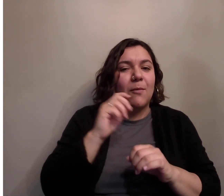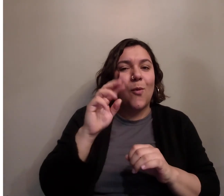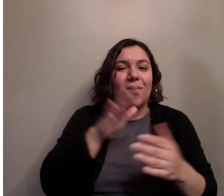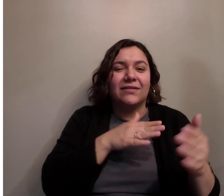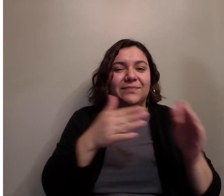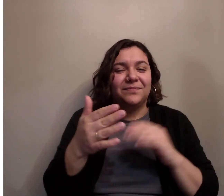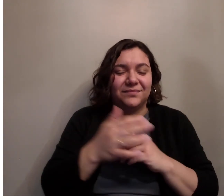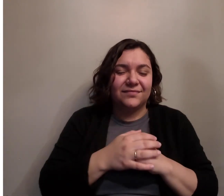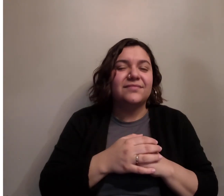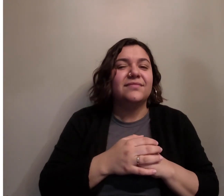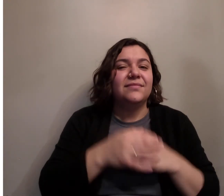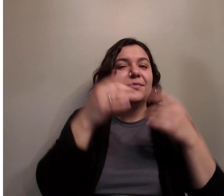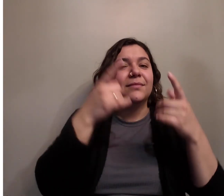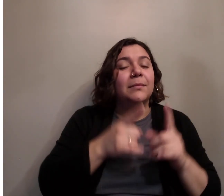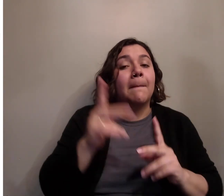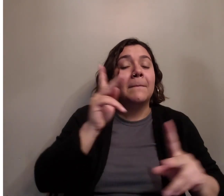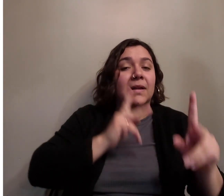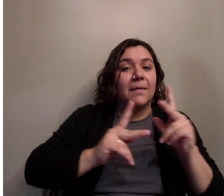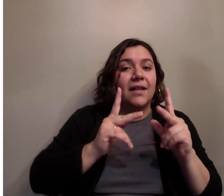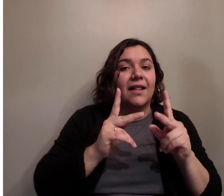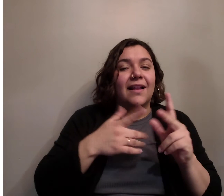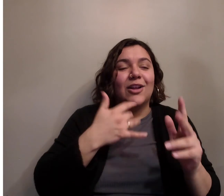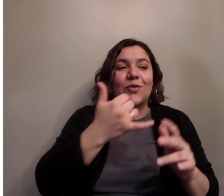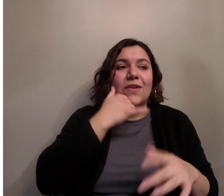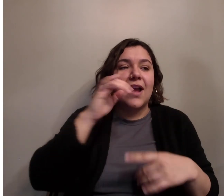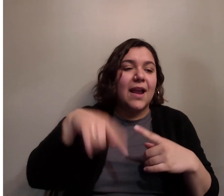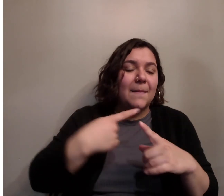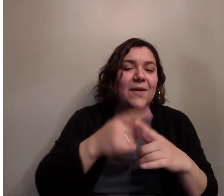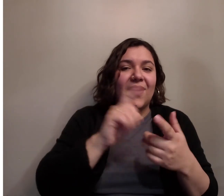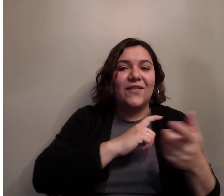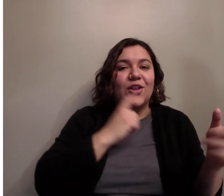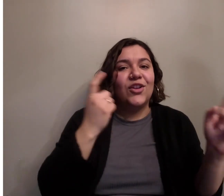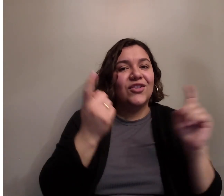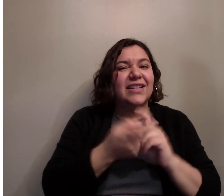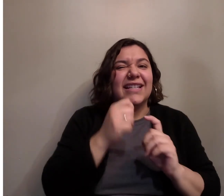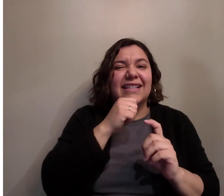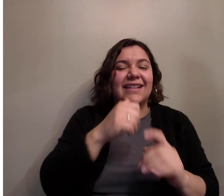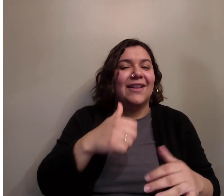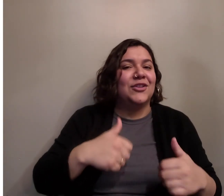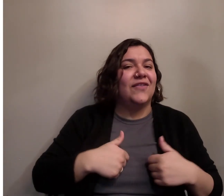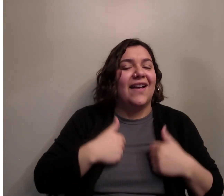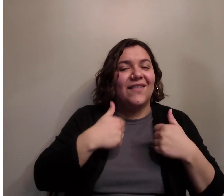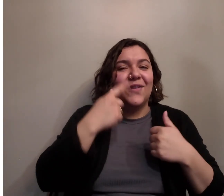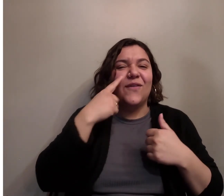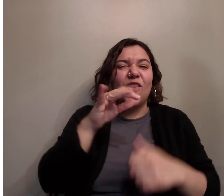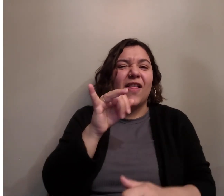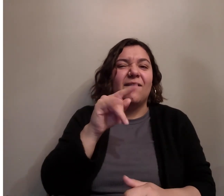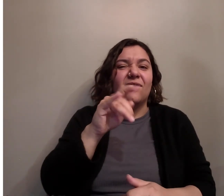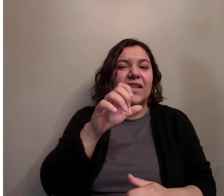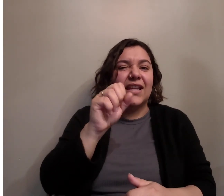you adapt or die. Right. And that's what people get wrong about evolution. It's not the